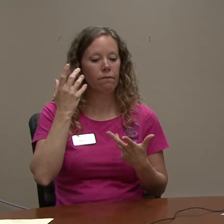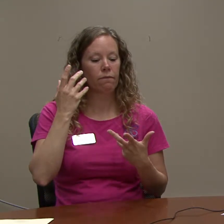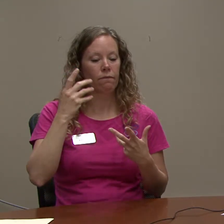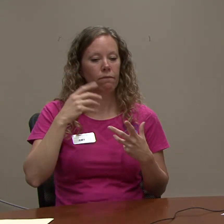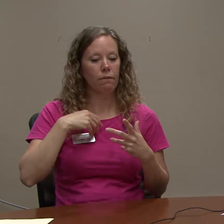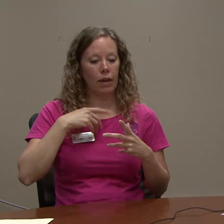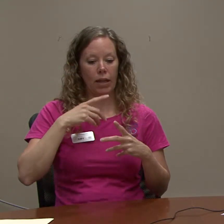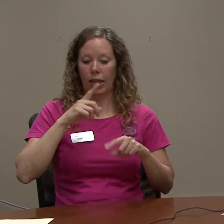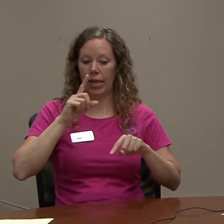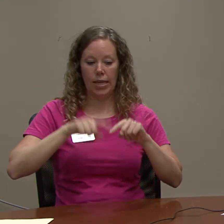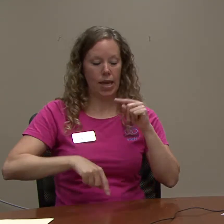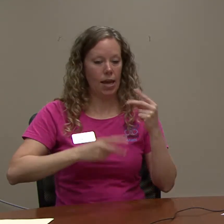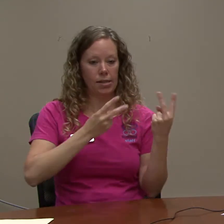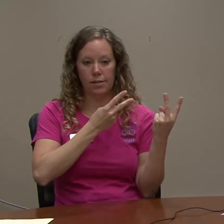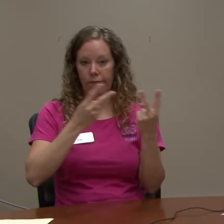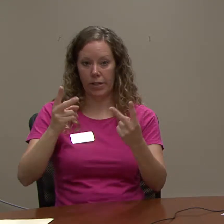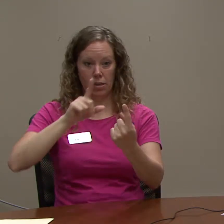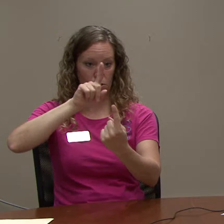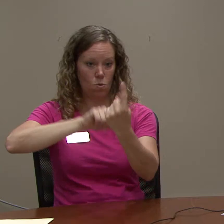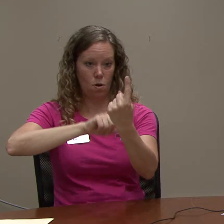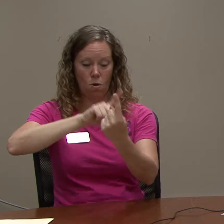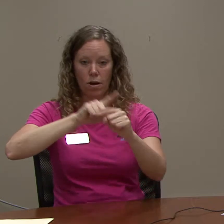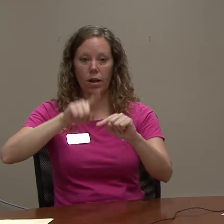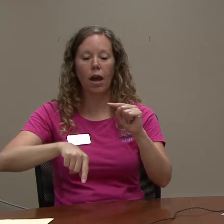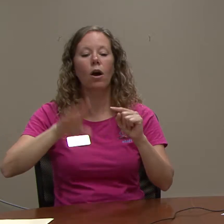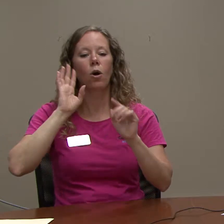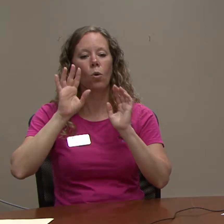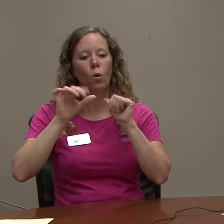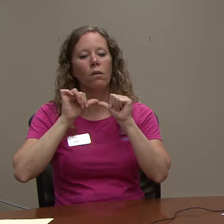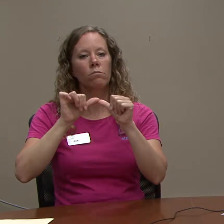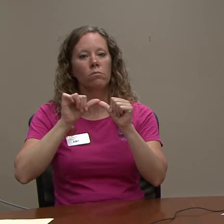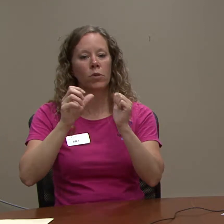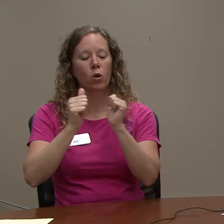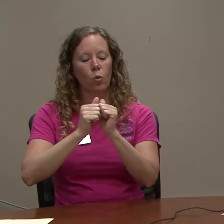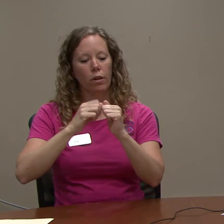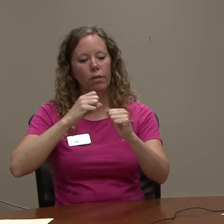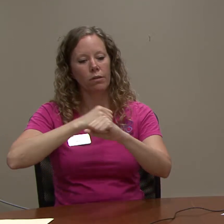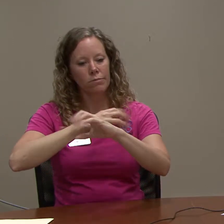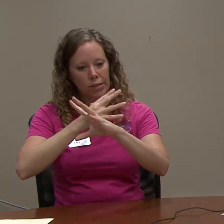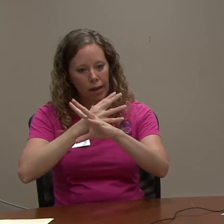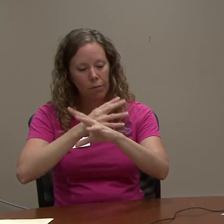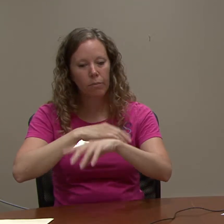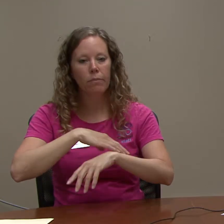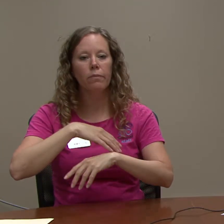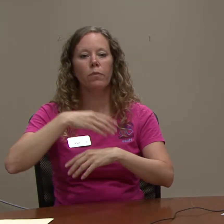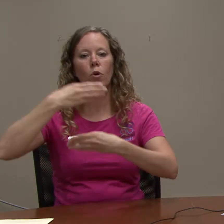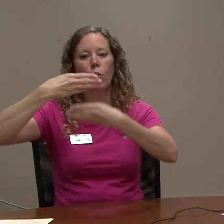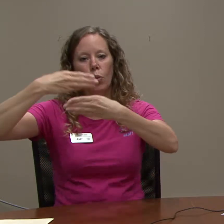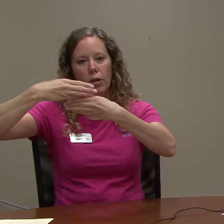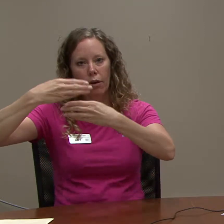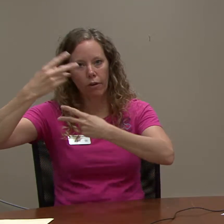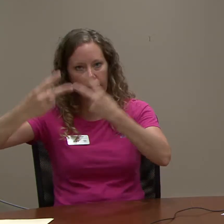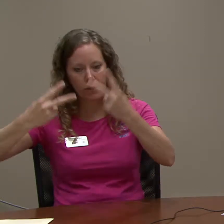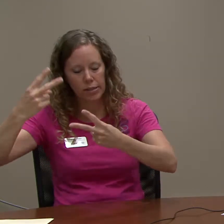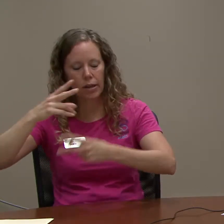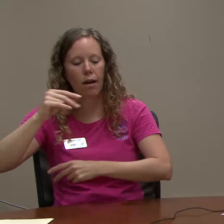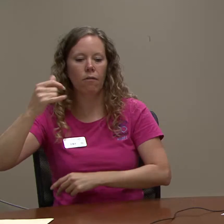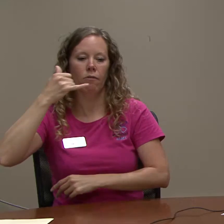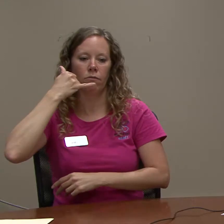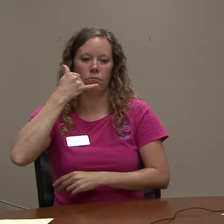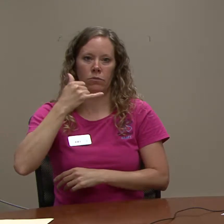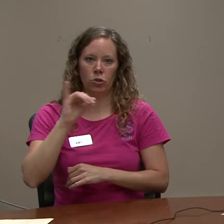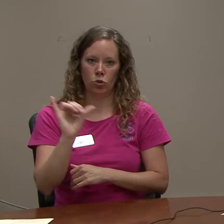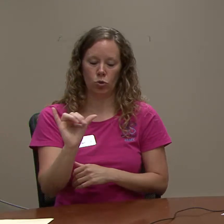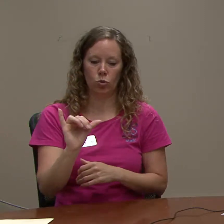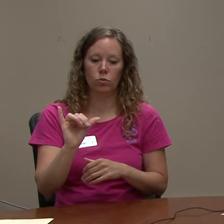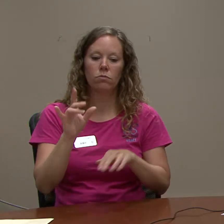in-person visit, we will be continuing with virtual window visits, Skype calls, and FaceTime. The loved one must